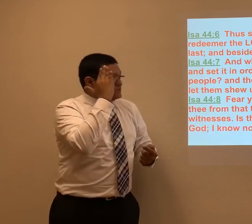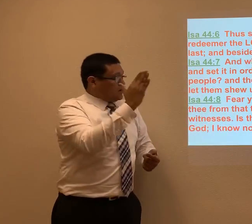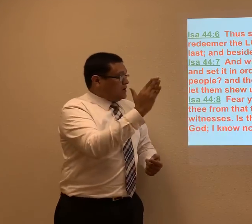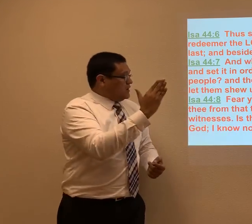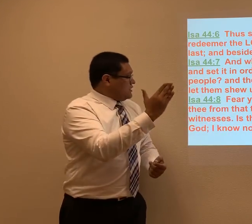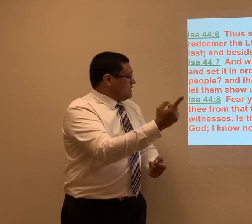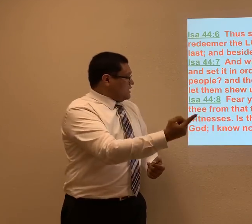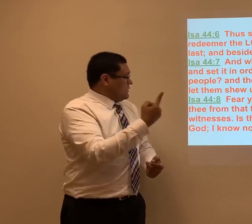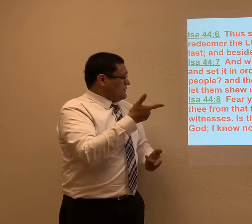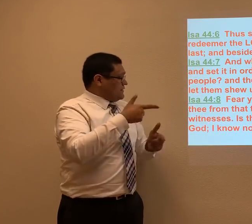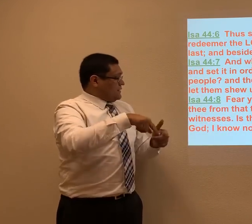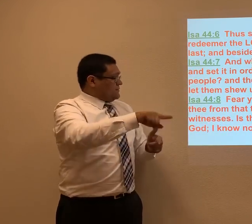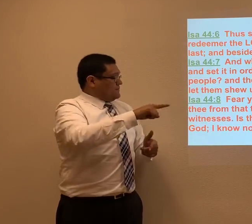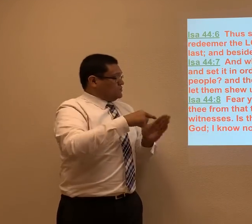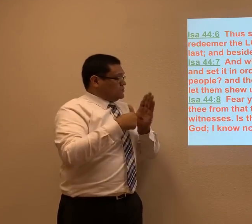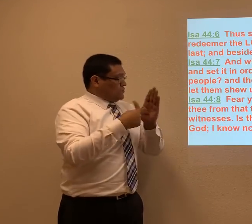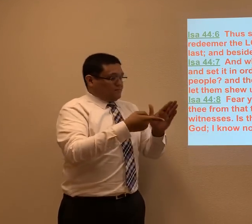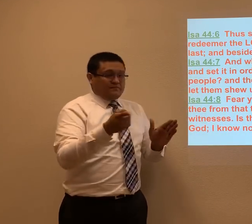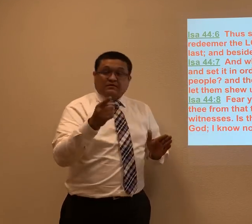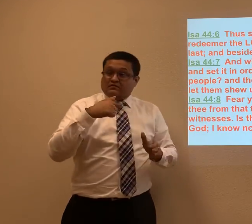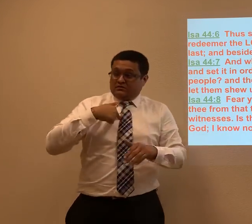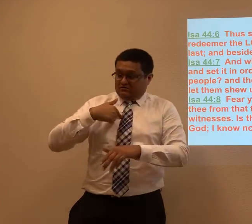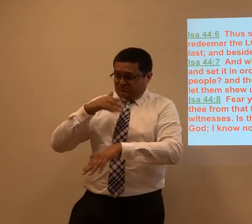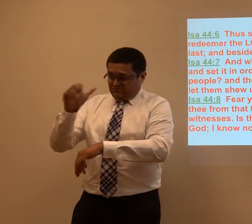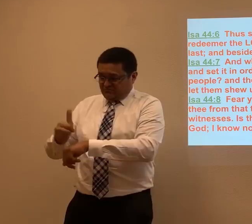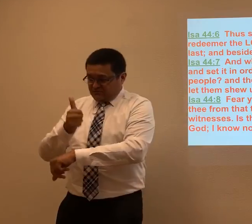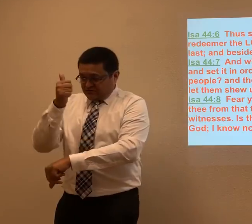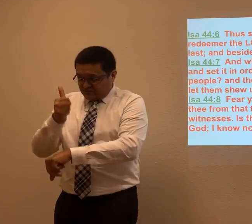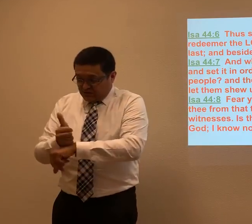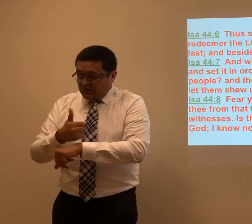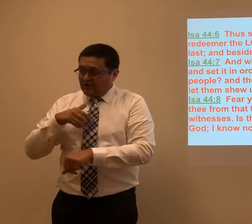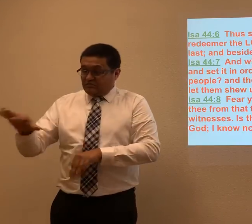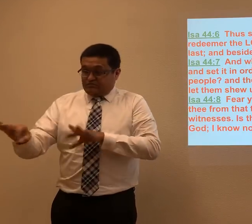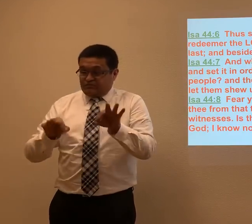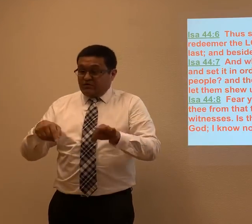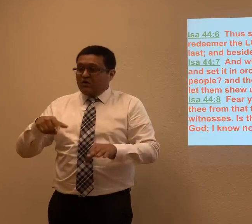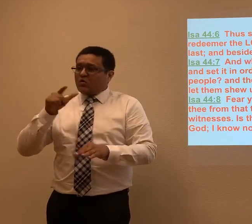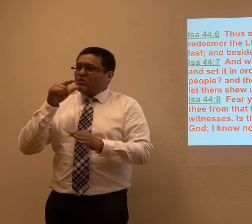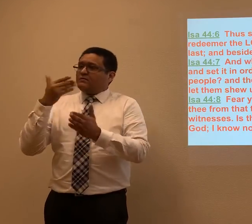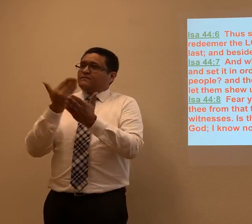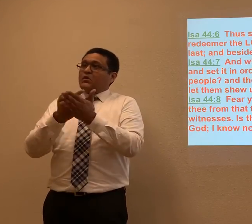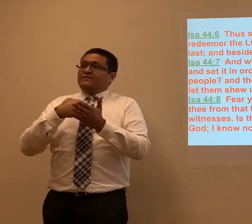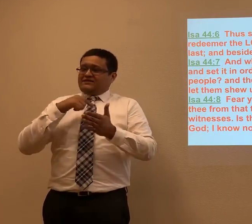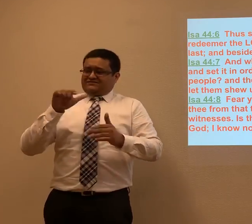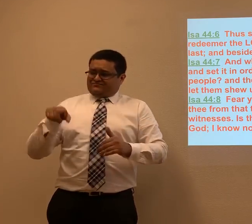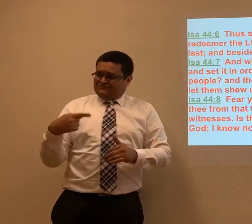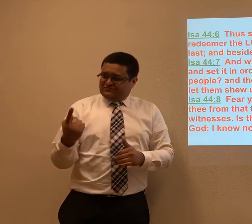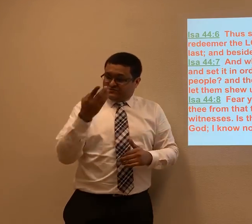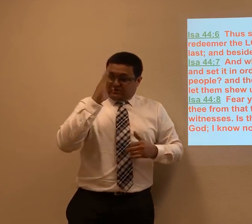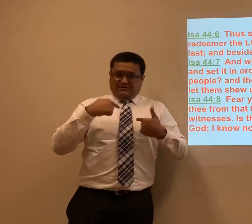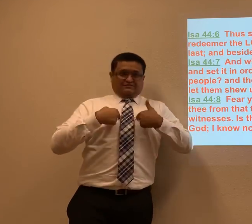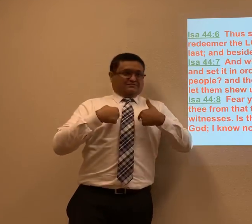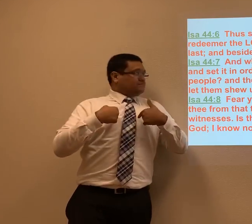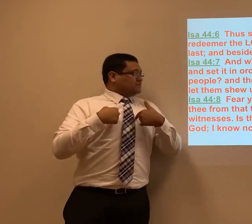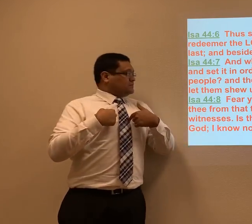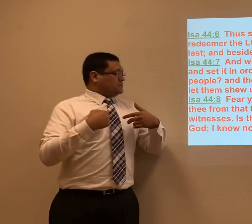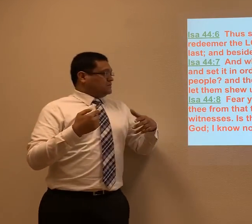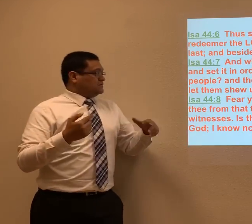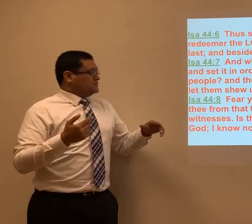coming and shall come, and let them show unto them. So he's proving that there's only